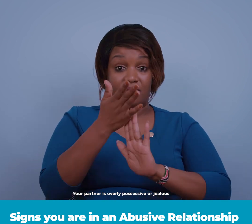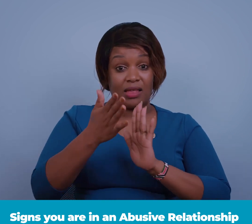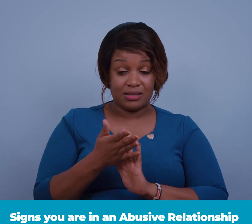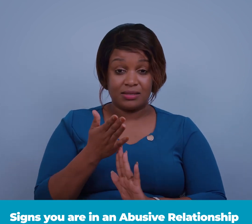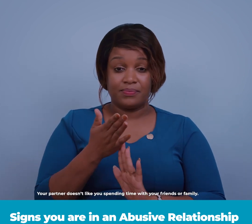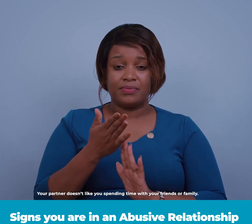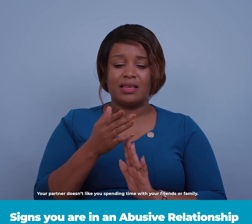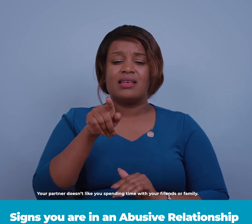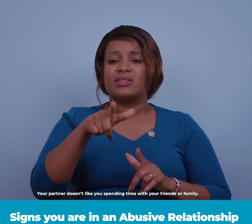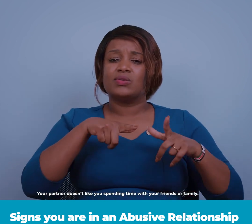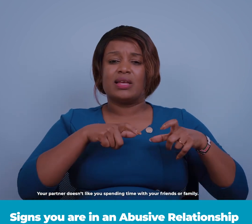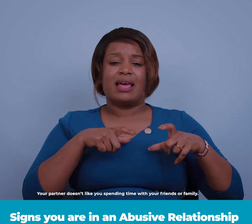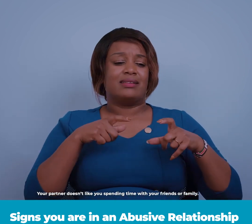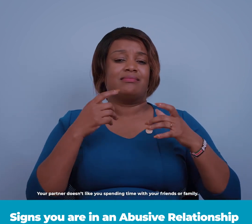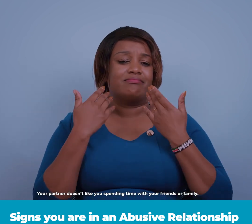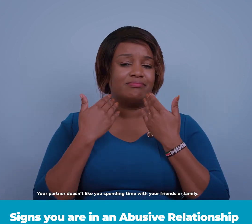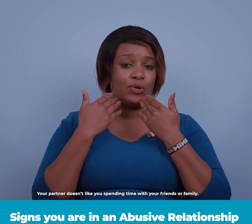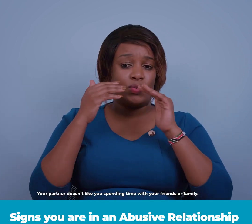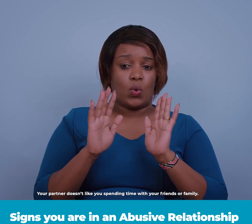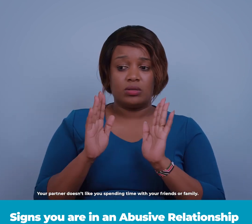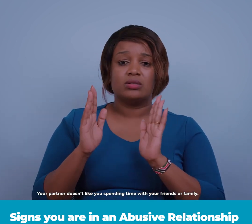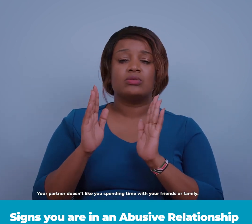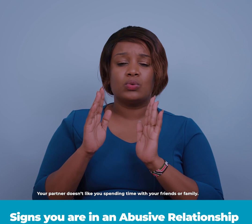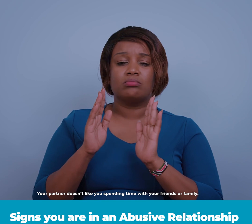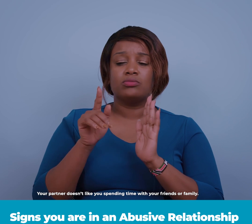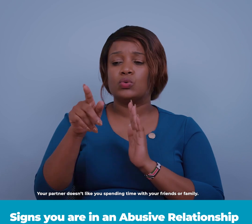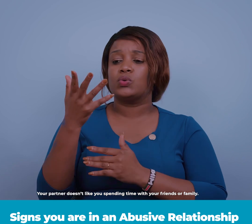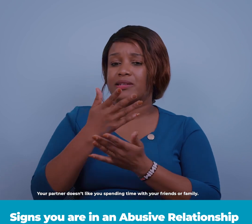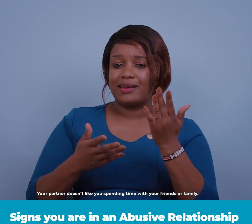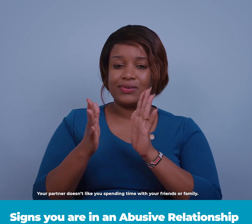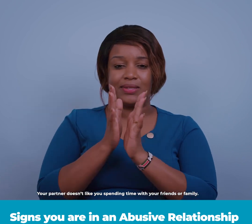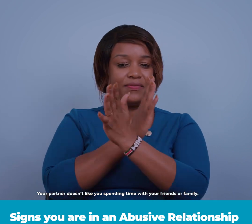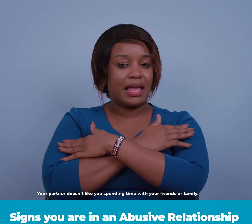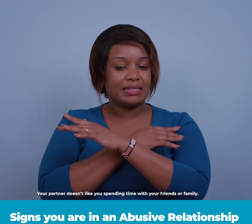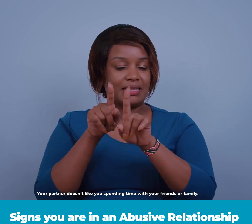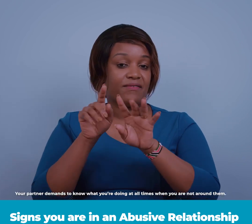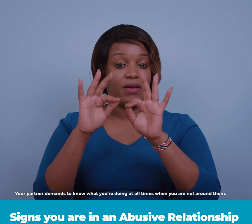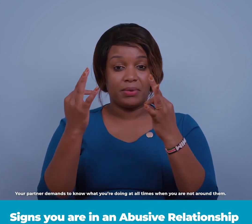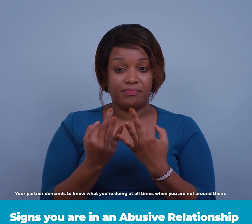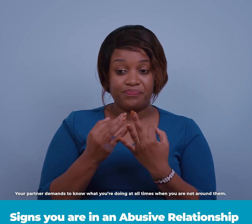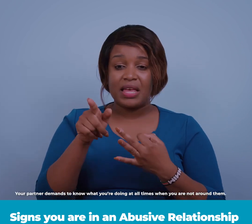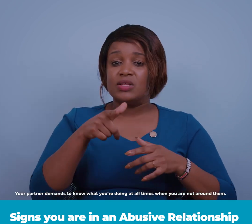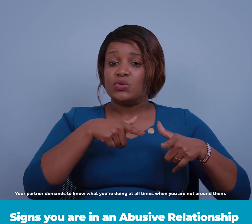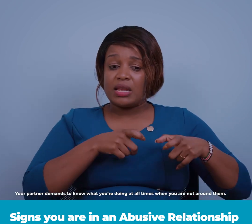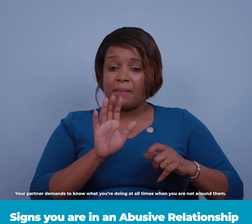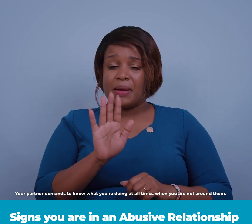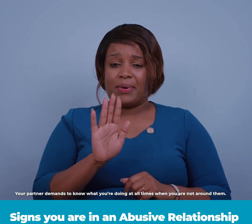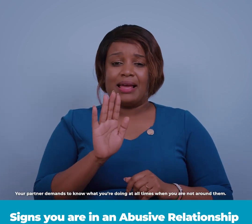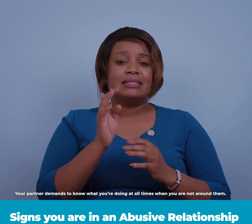Your partner doesn't like you spending time with your friends or family. Your partner demands to know